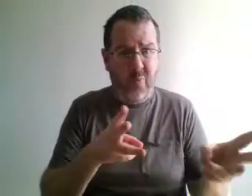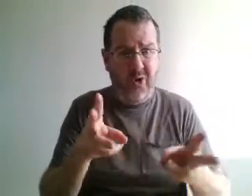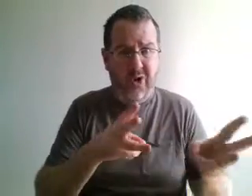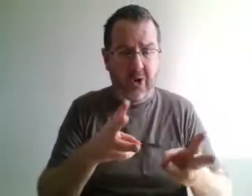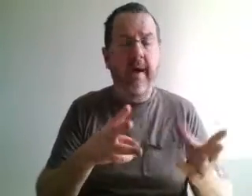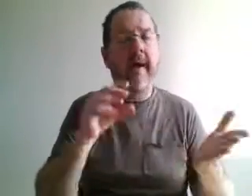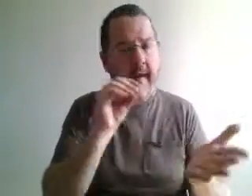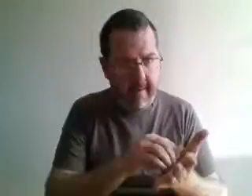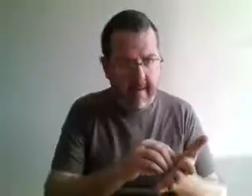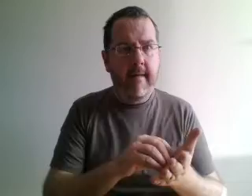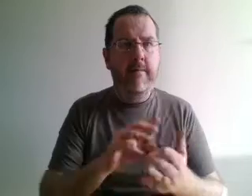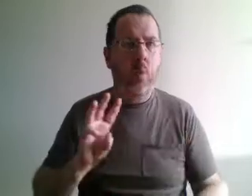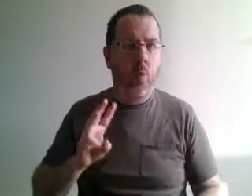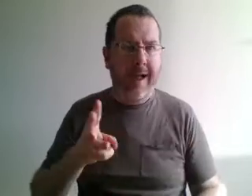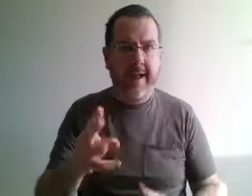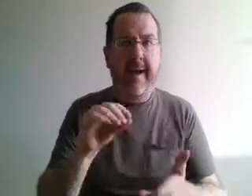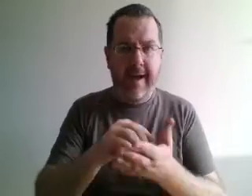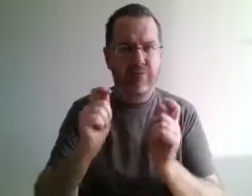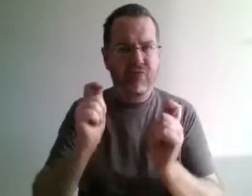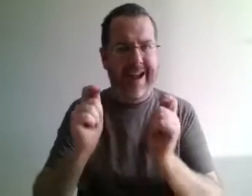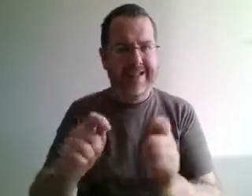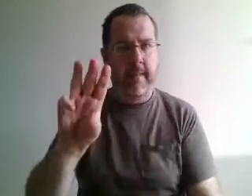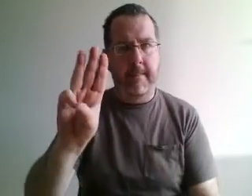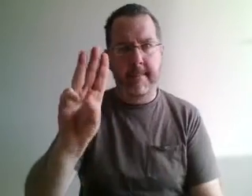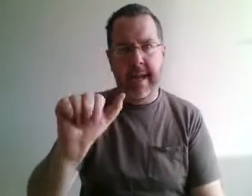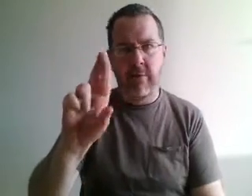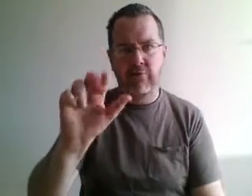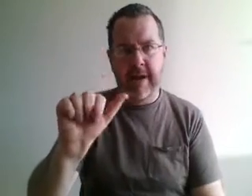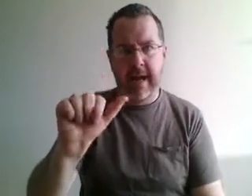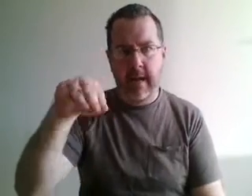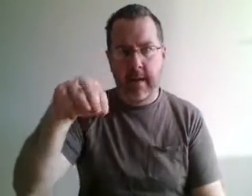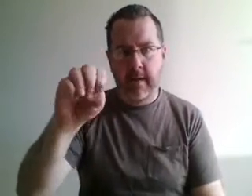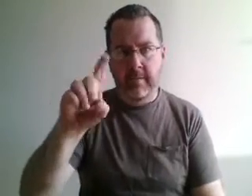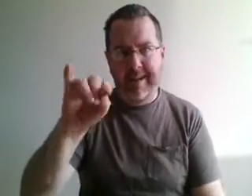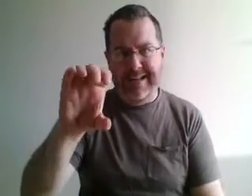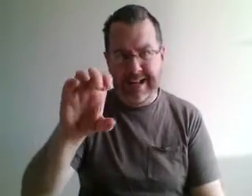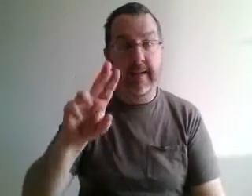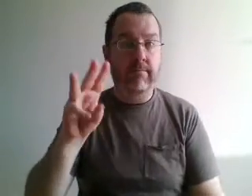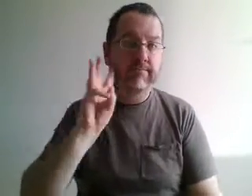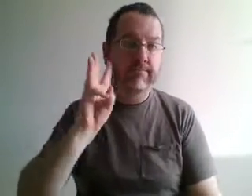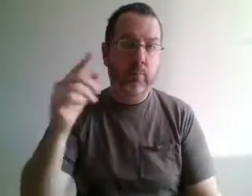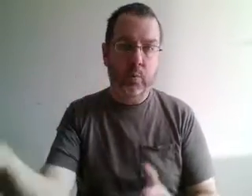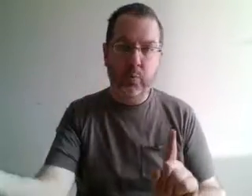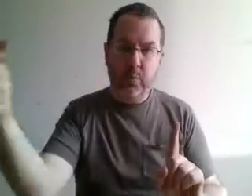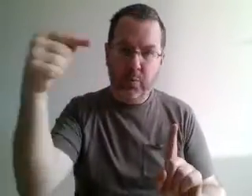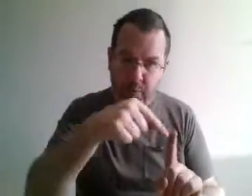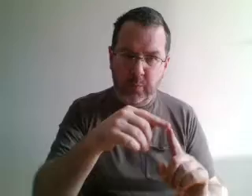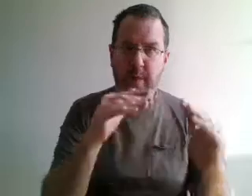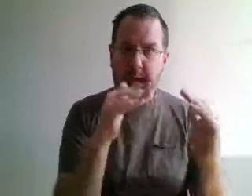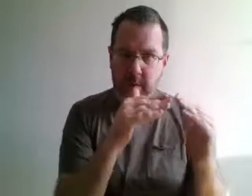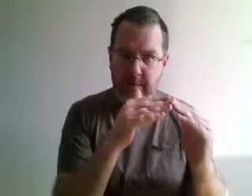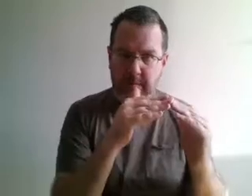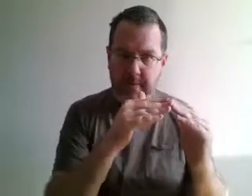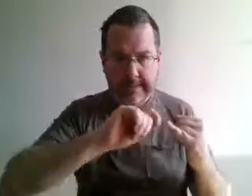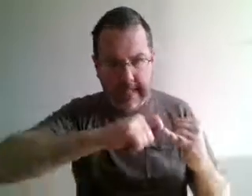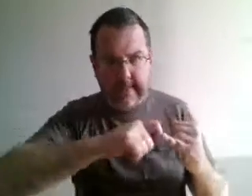for that. So we have trained paramedics who will do a visit to the home in particular circumstances. Obviously that takes